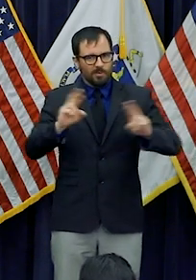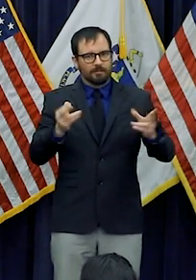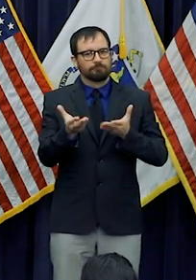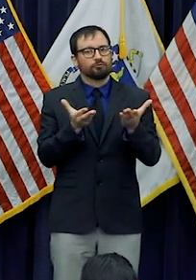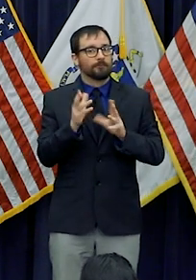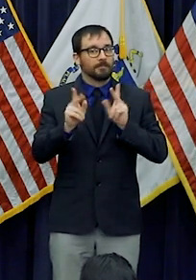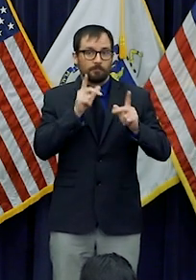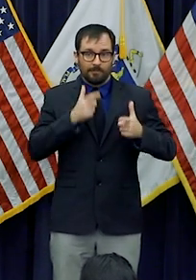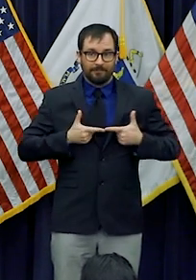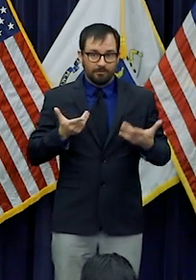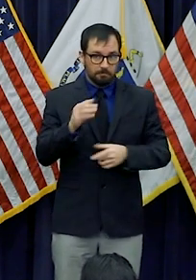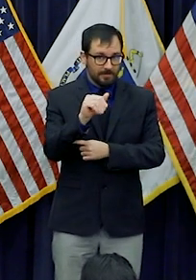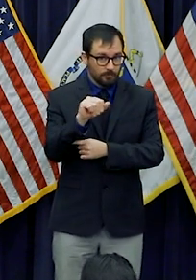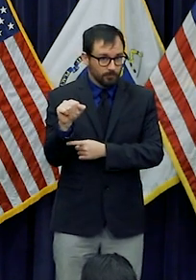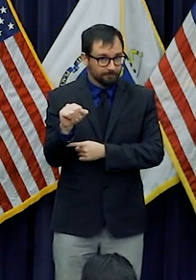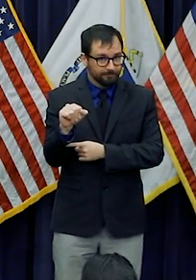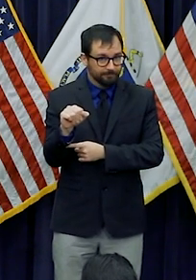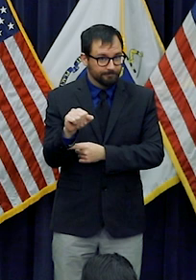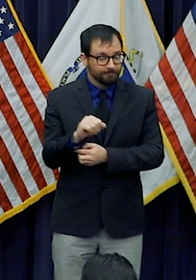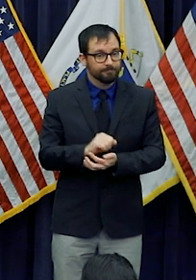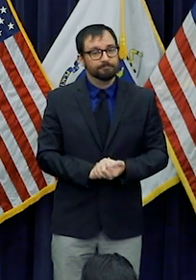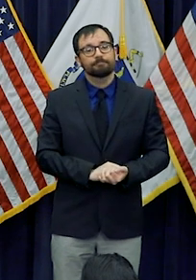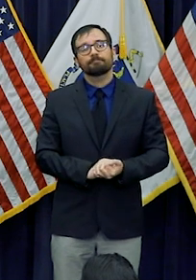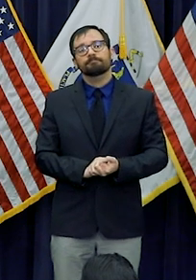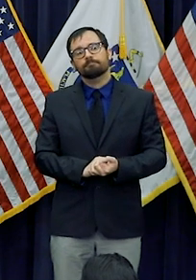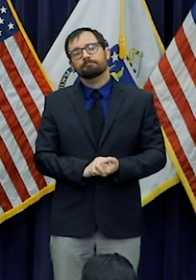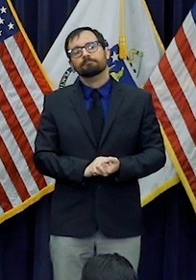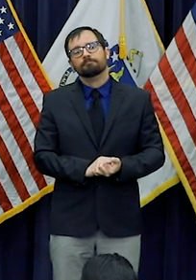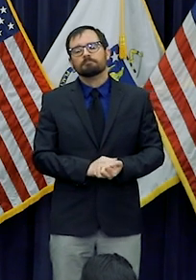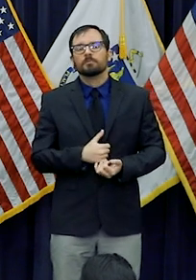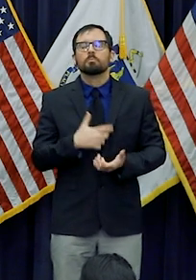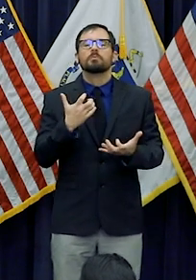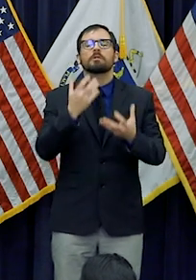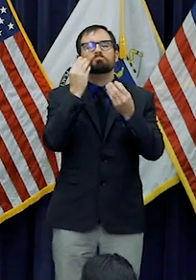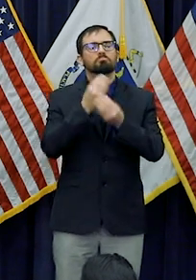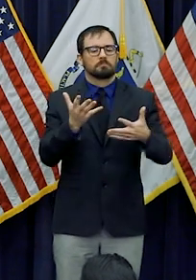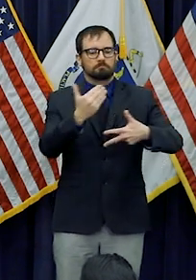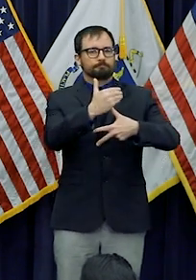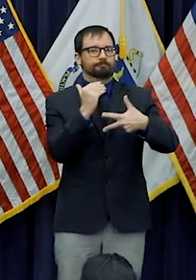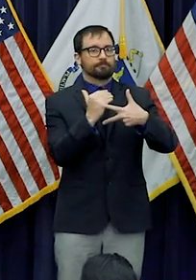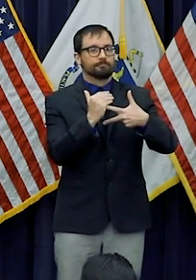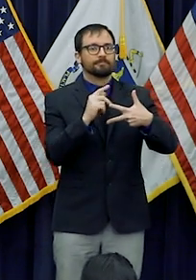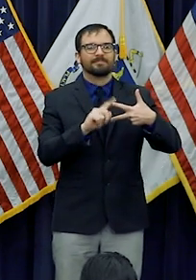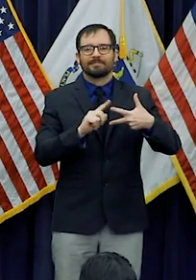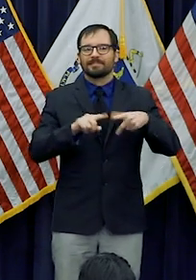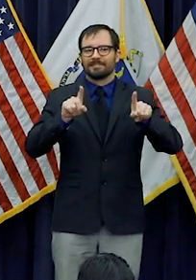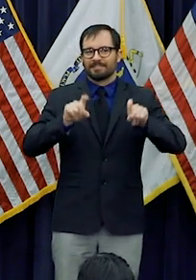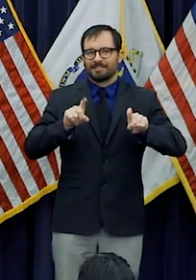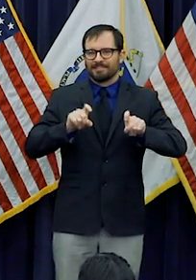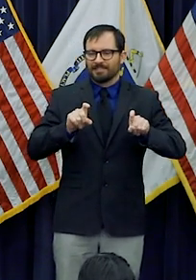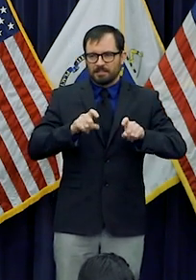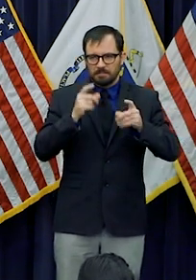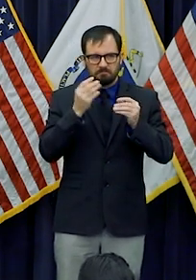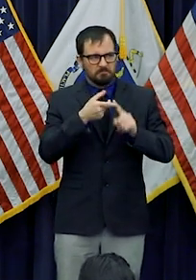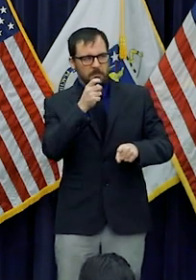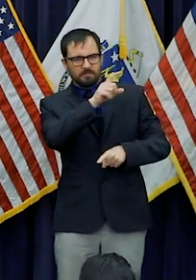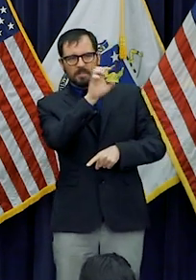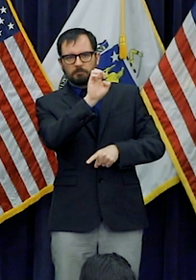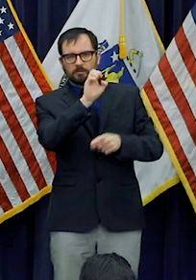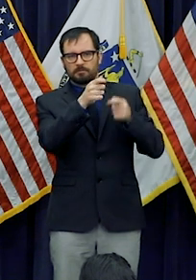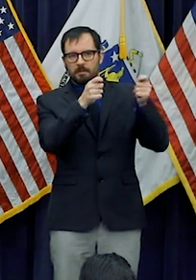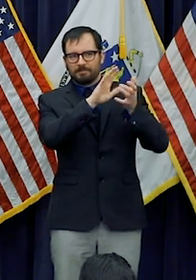share a status update from the command center on testing. The command center is monitoring the Commonwealth's testing